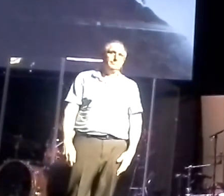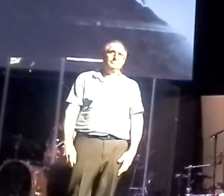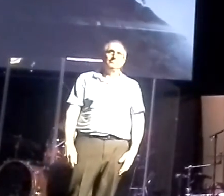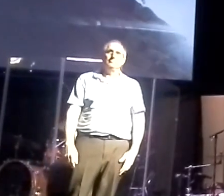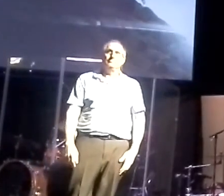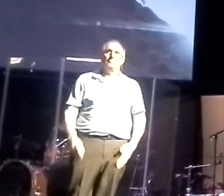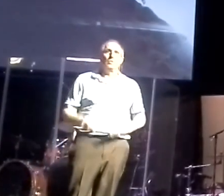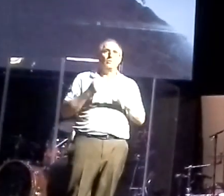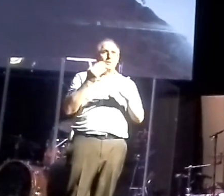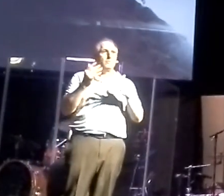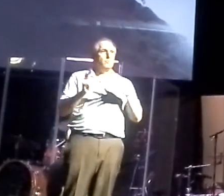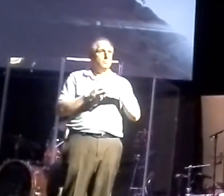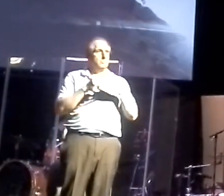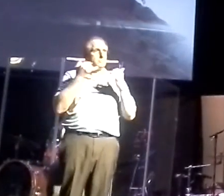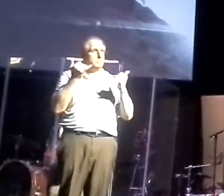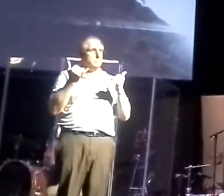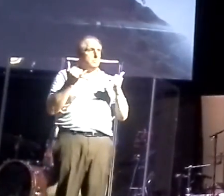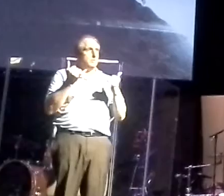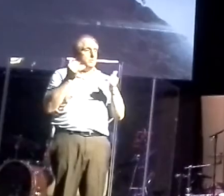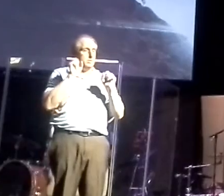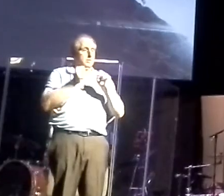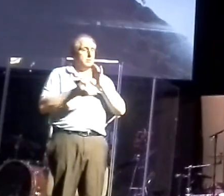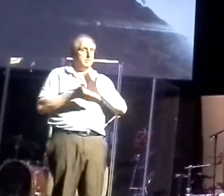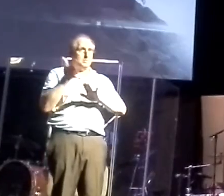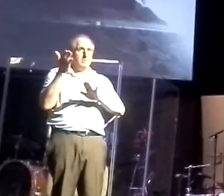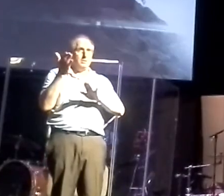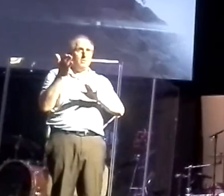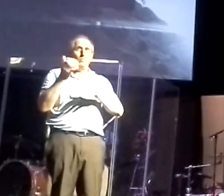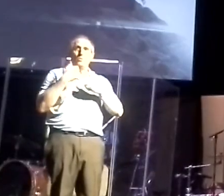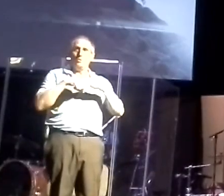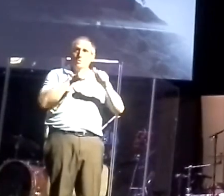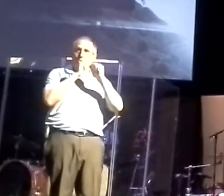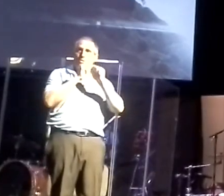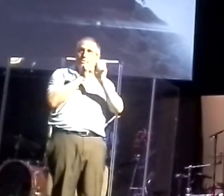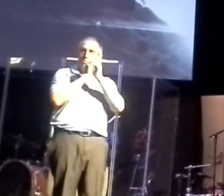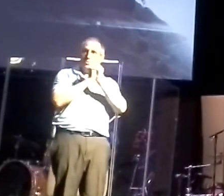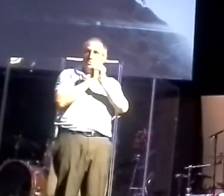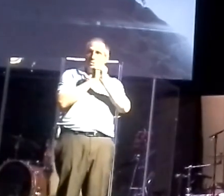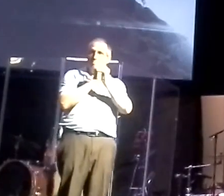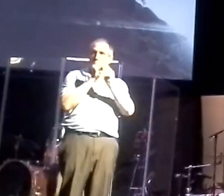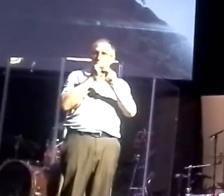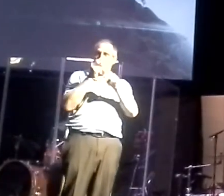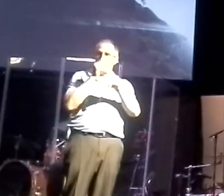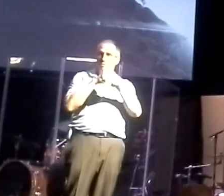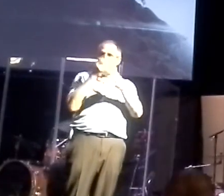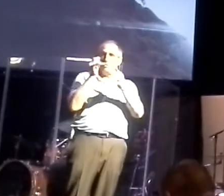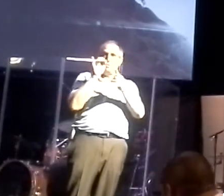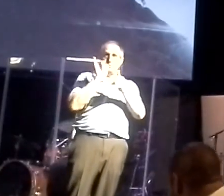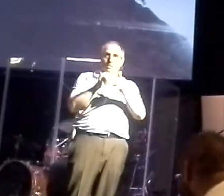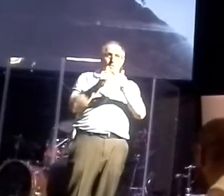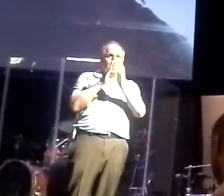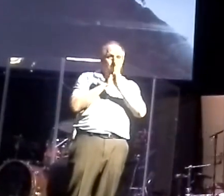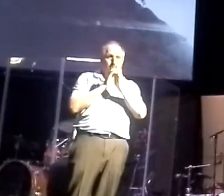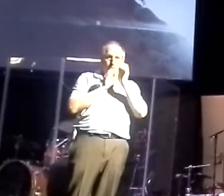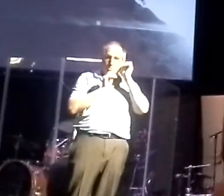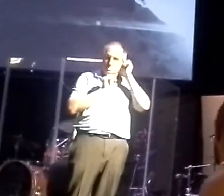Christ. Well, thank you for coming this morning. You're free to go. I'm just going to continue in worship a little bit if you want to stay or want to pray.